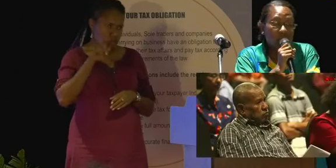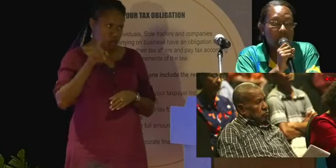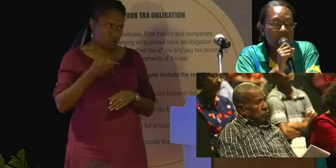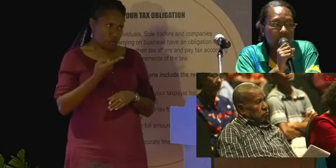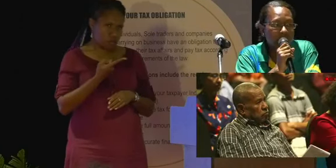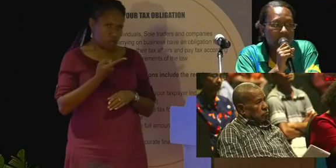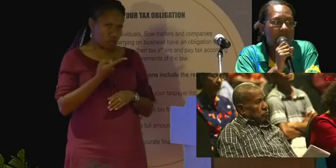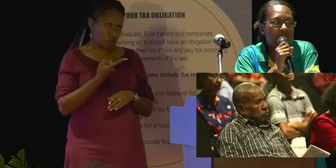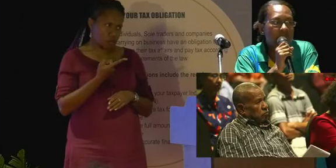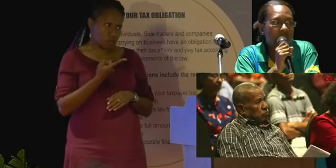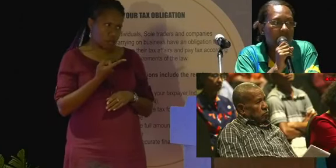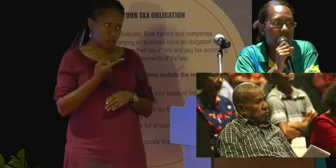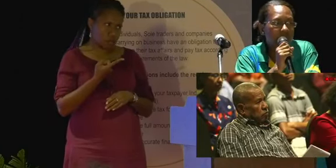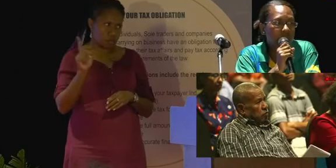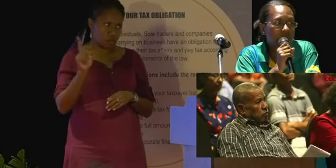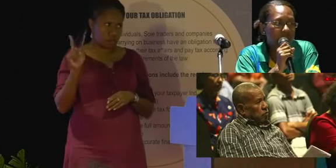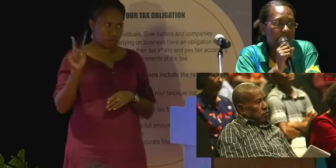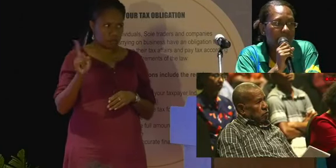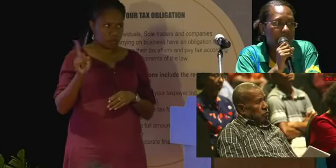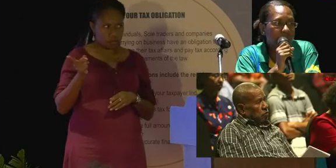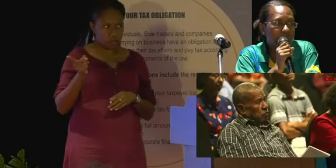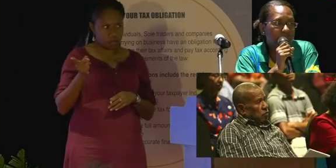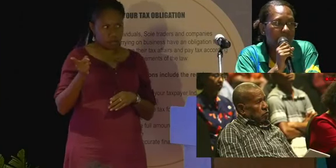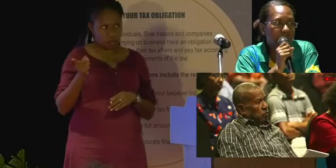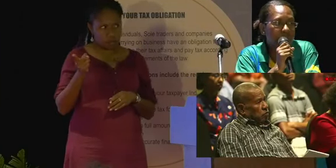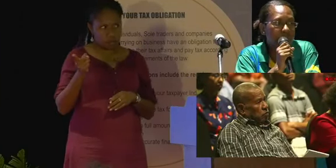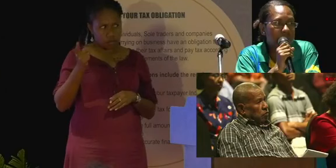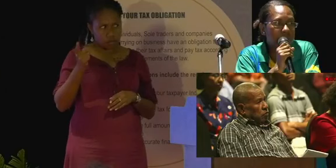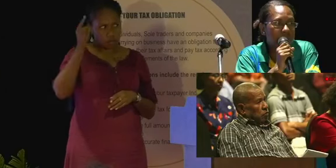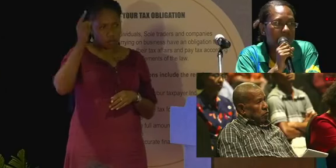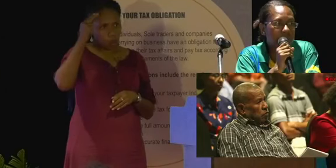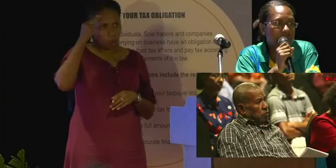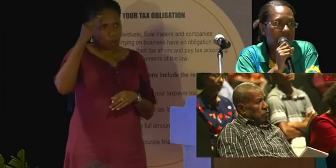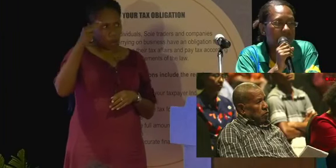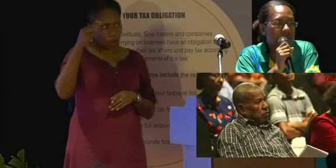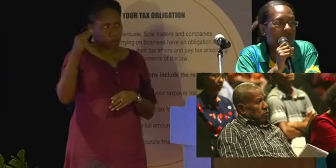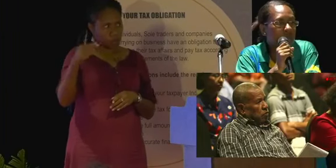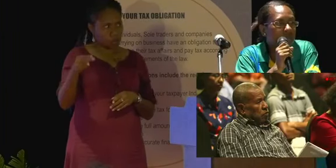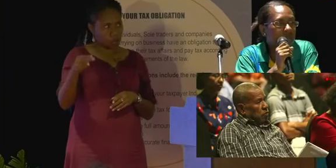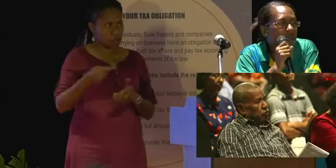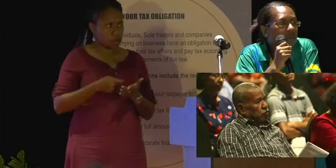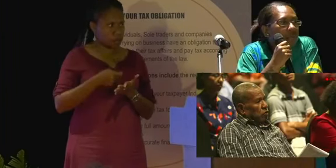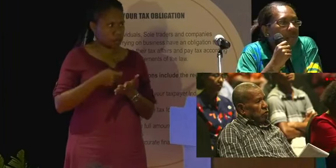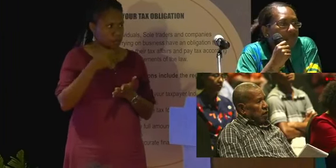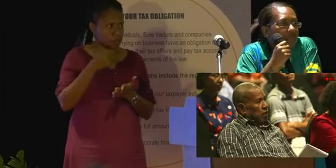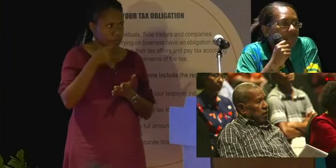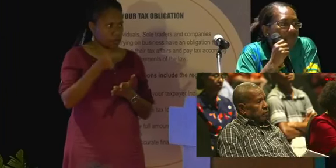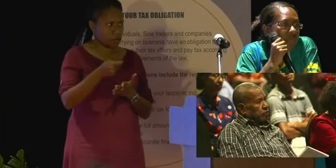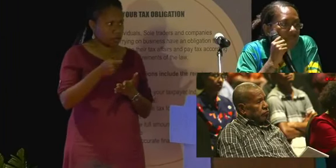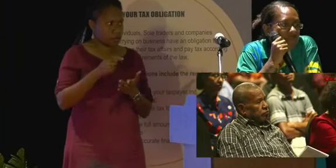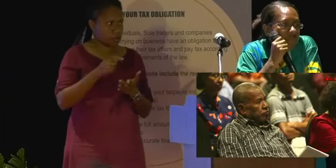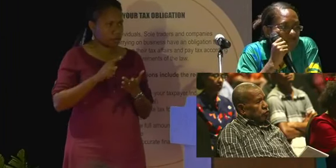And to what countries are you paying these salaries?